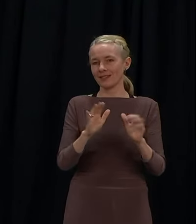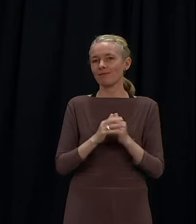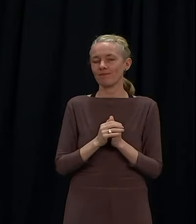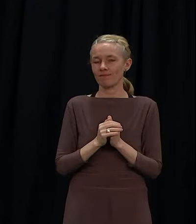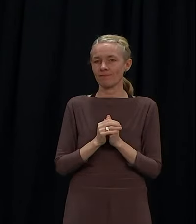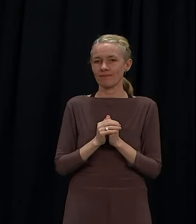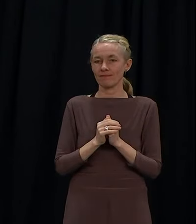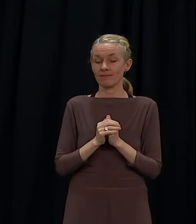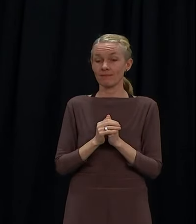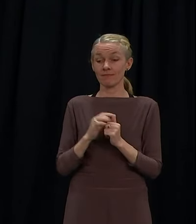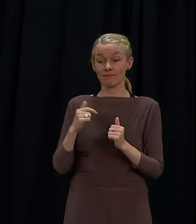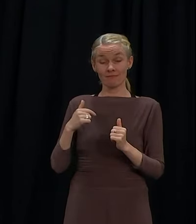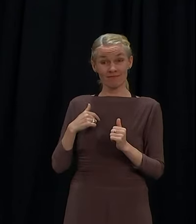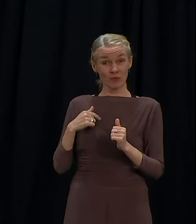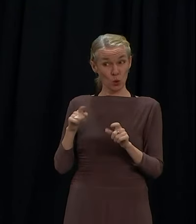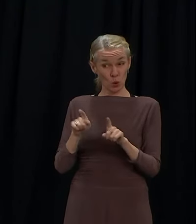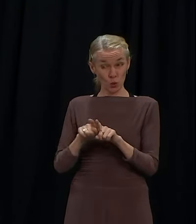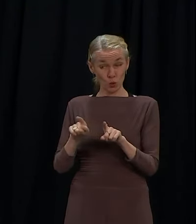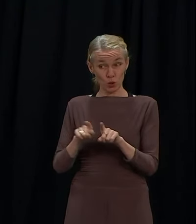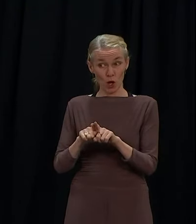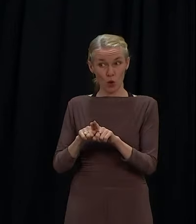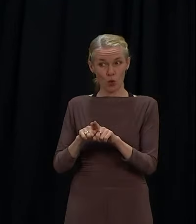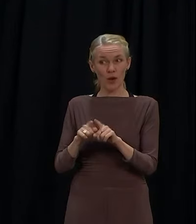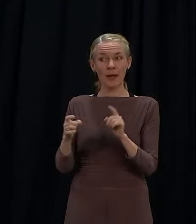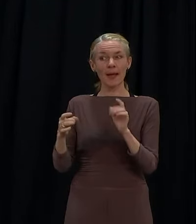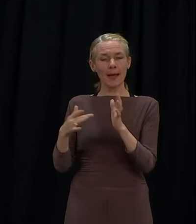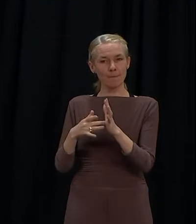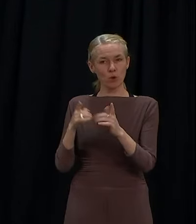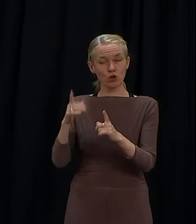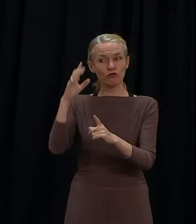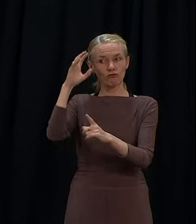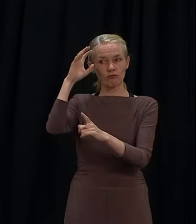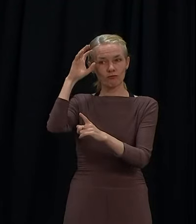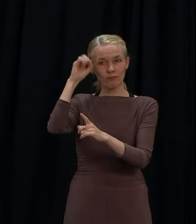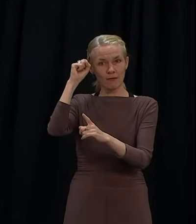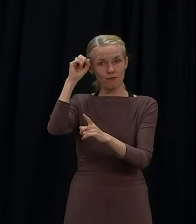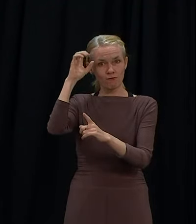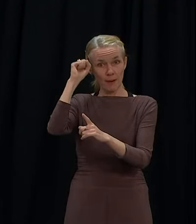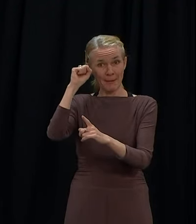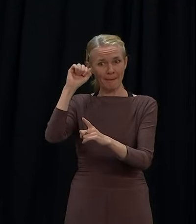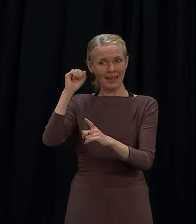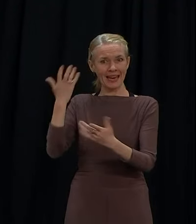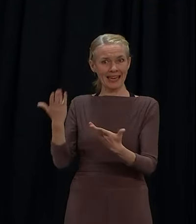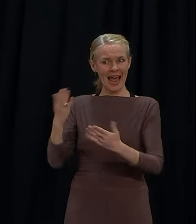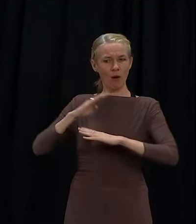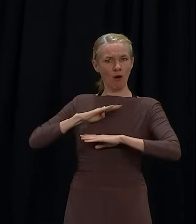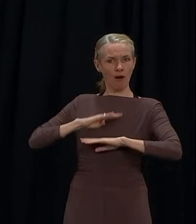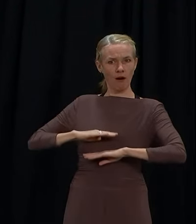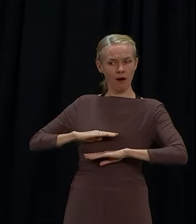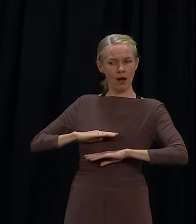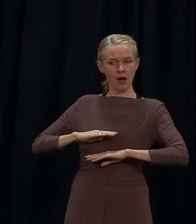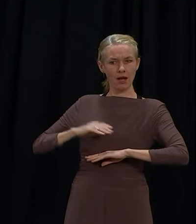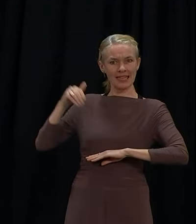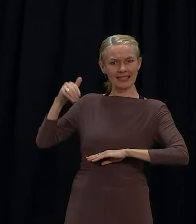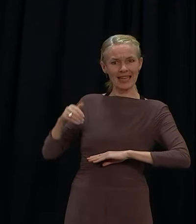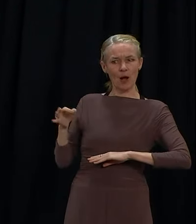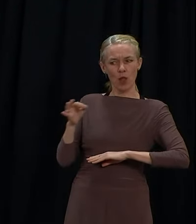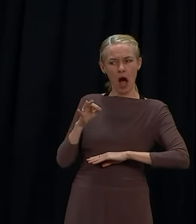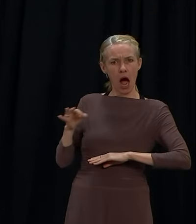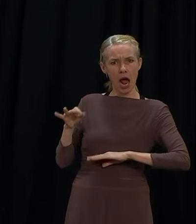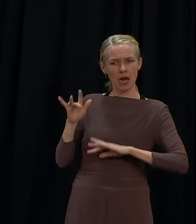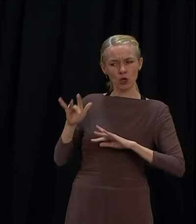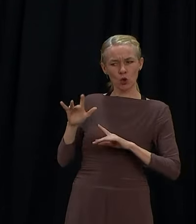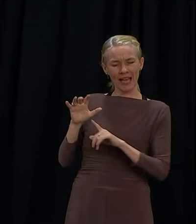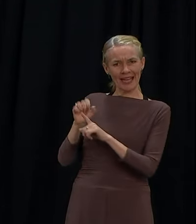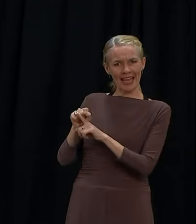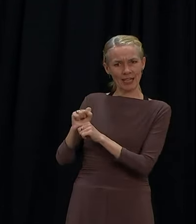that I would add is, you know, keep in mind, yes, we're very pleased that we haven't seen spread down into the south on this occasion, but we have in Wellington. We